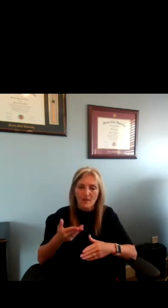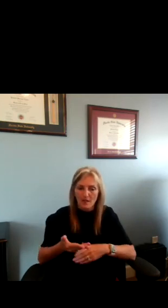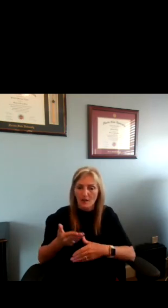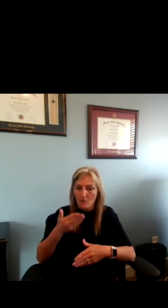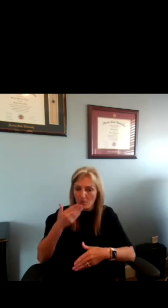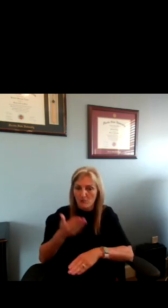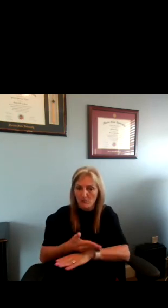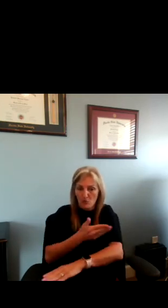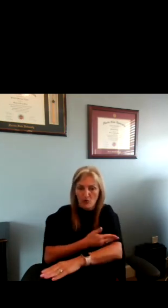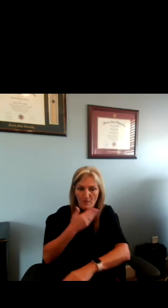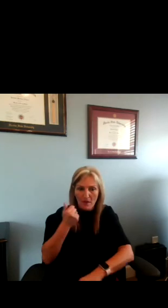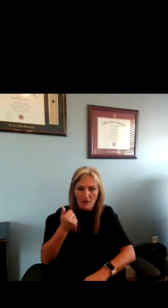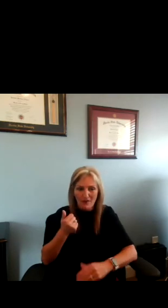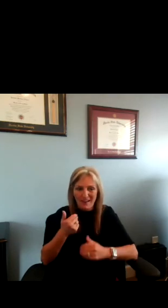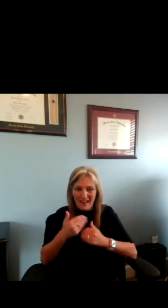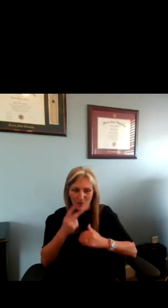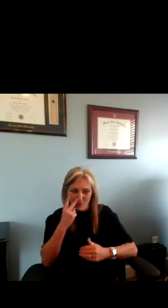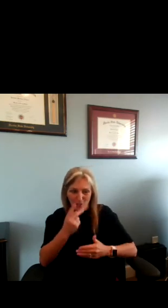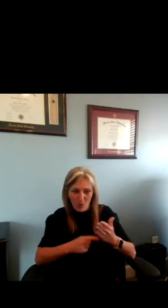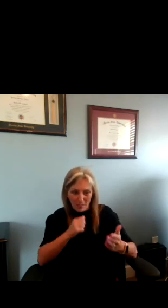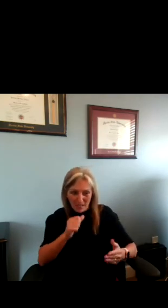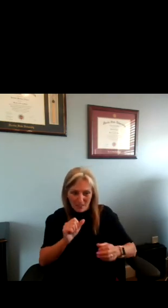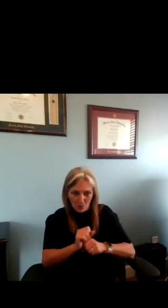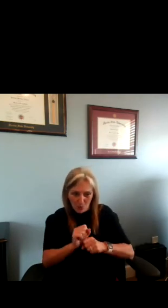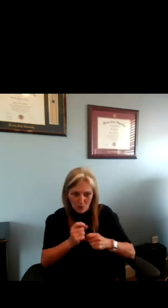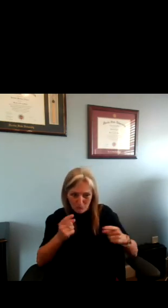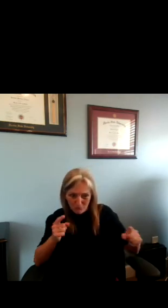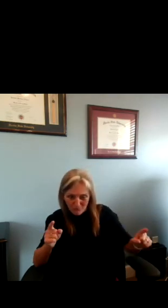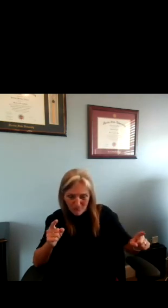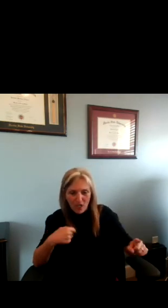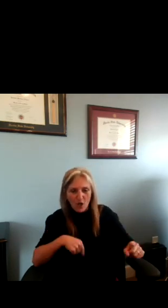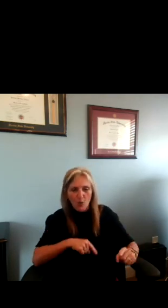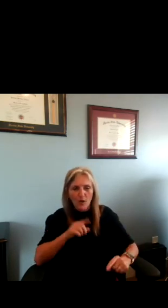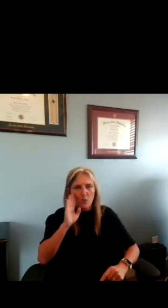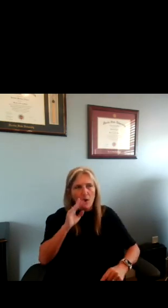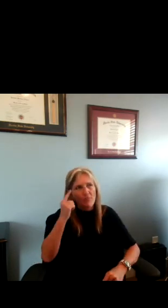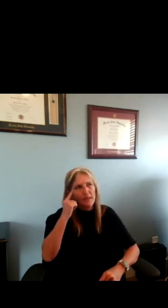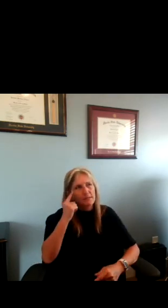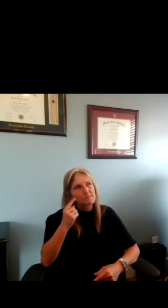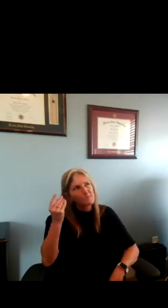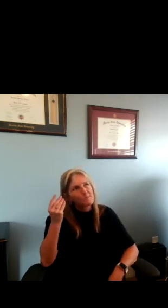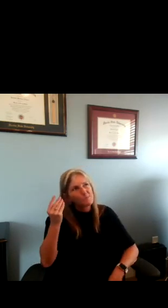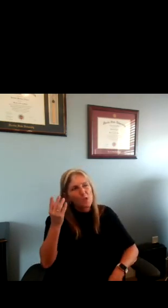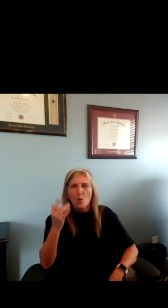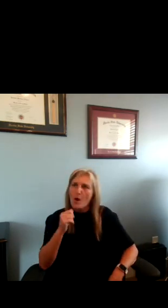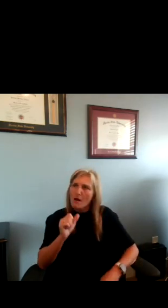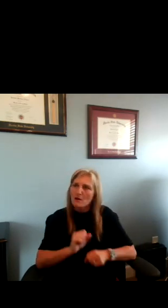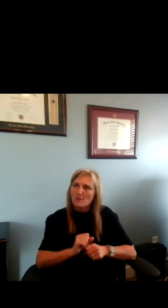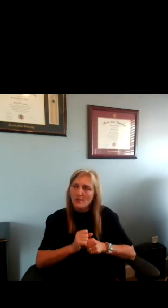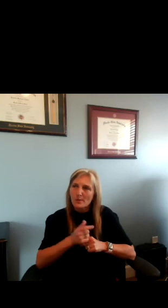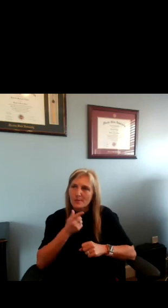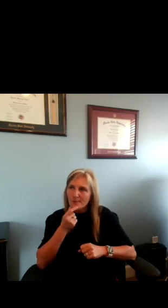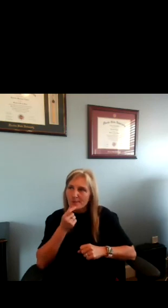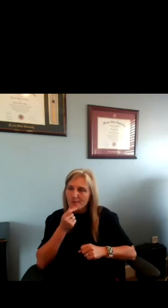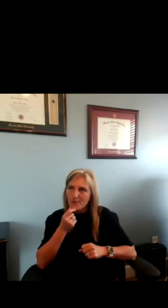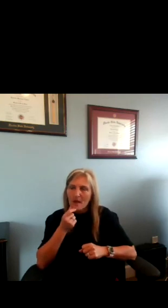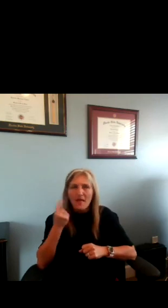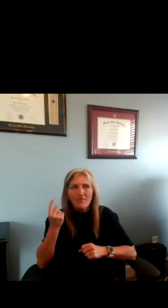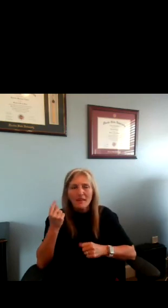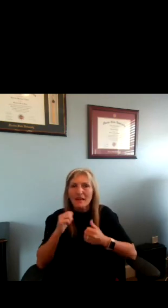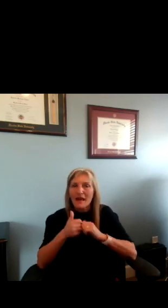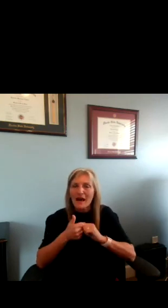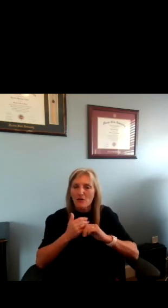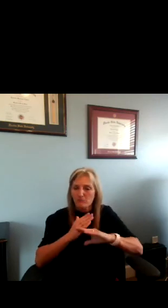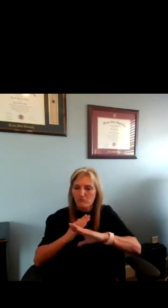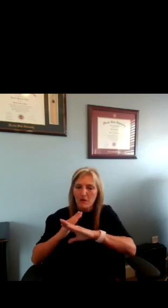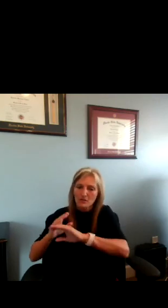what doesn't work, it will be important for us, I think, to think critically about why it didn't work, and to think about how those barriers might be addressed